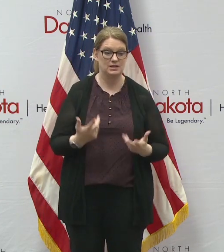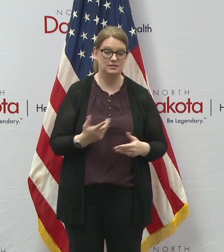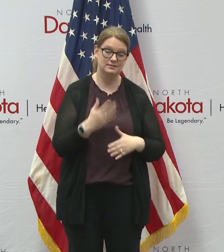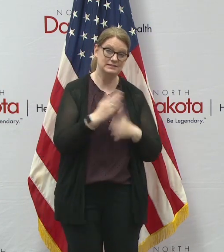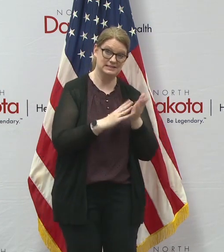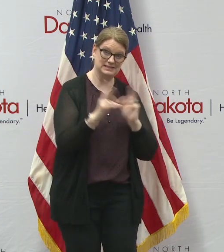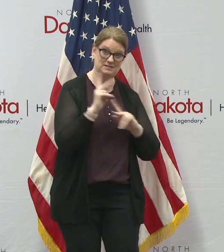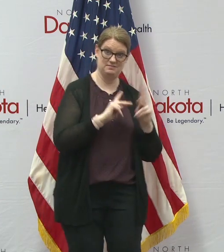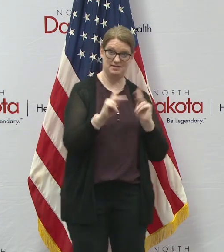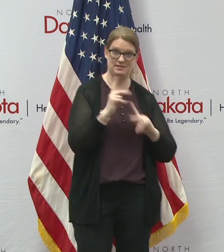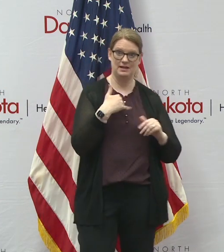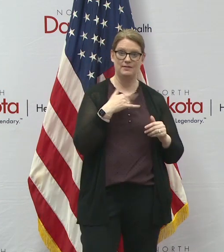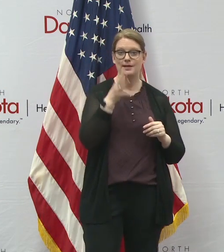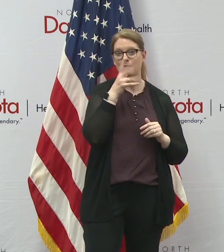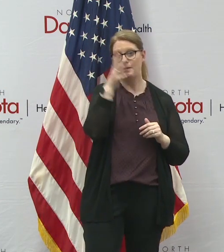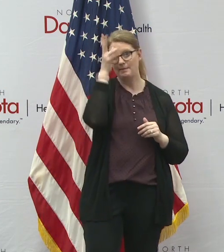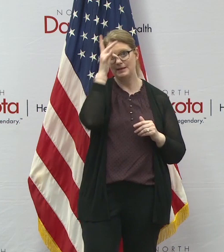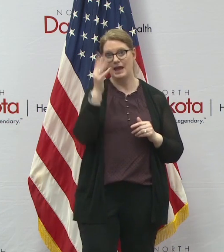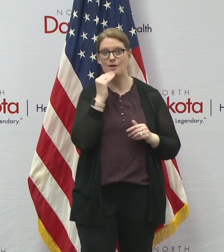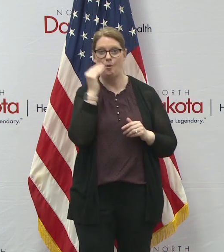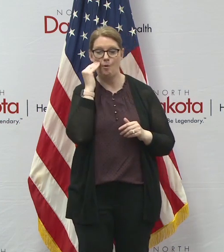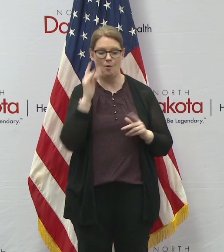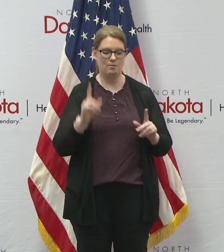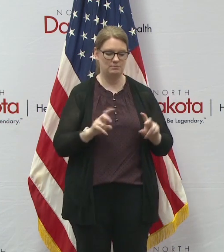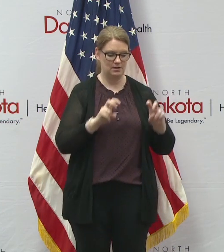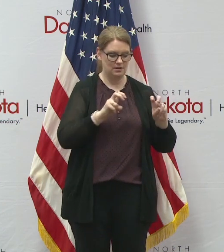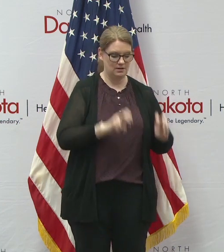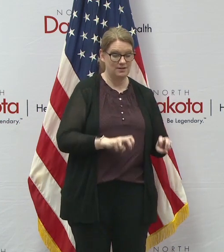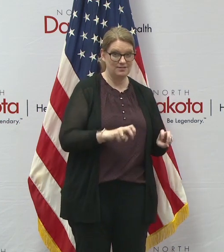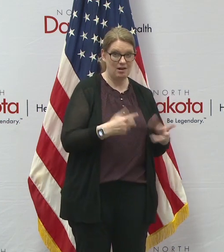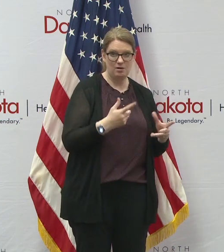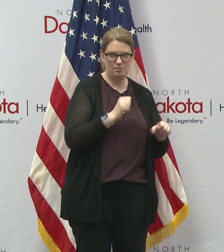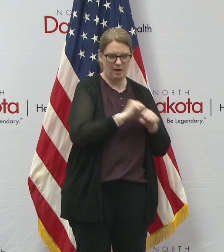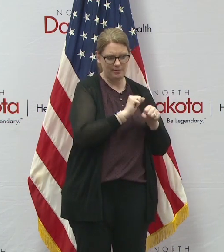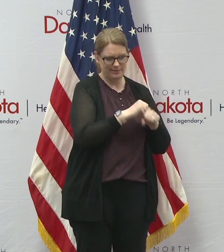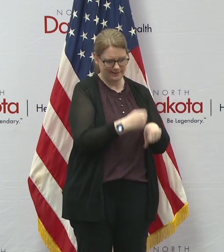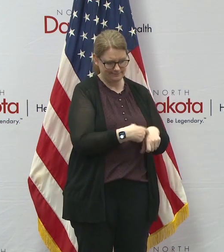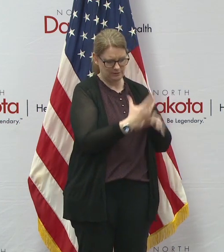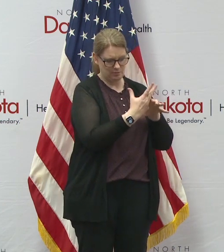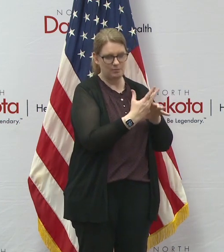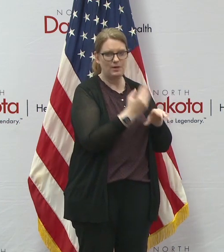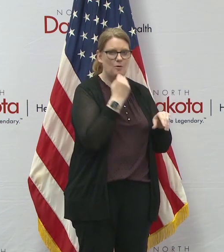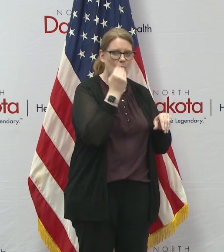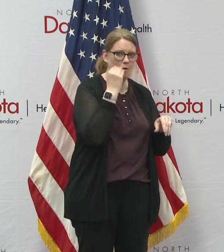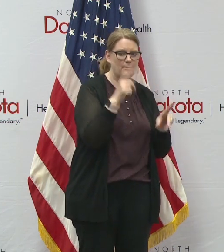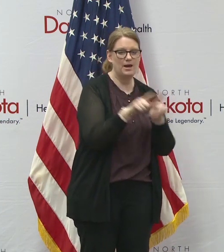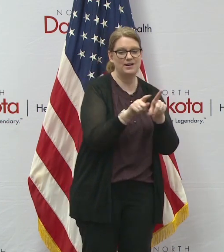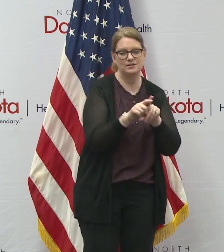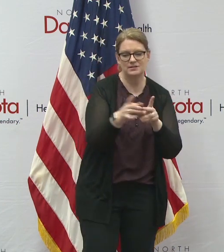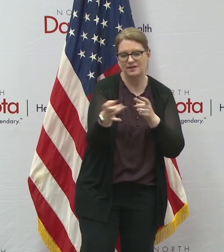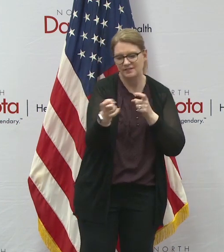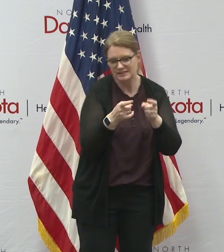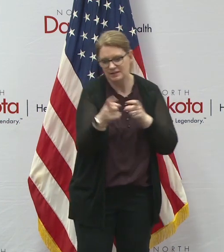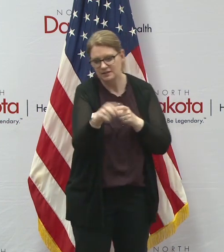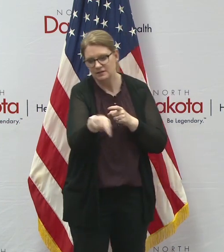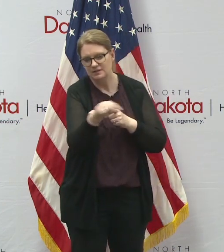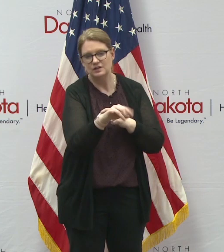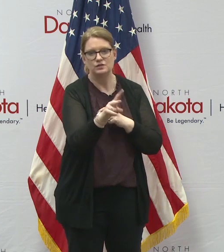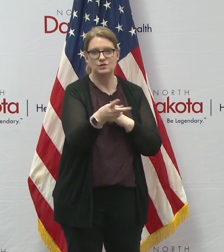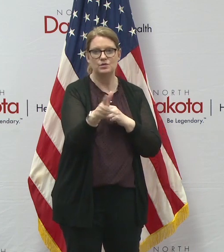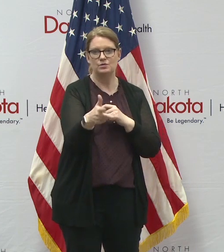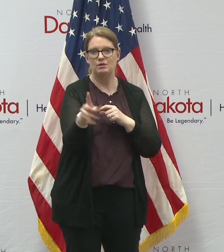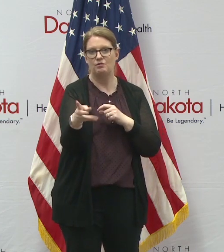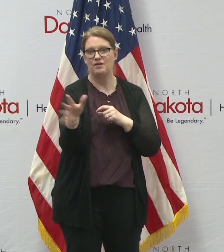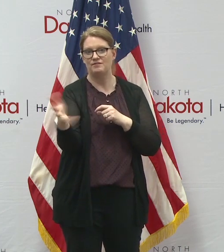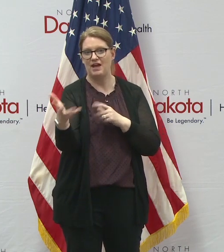have a mom and a dad in a house, they are probably telecommuting to their work and now managing the facilitation of 2, 3, 4, 5